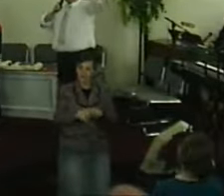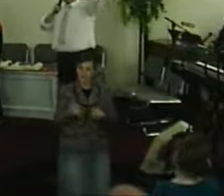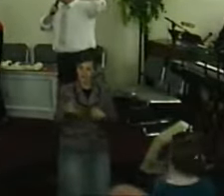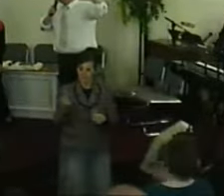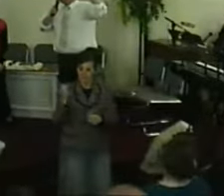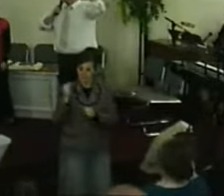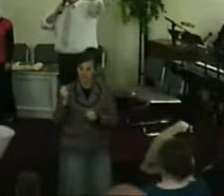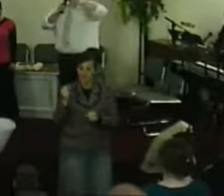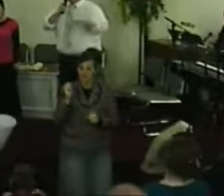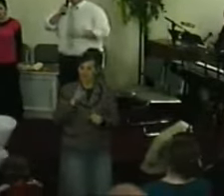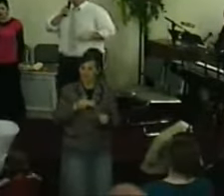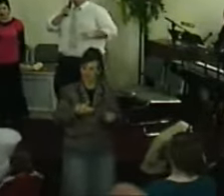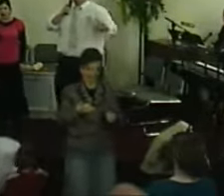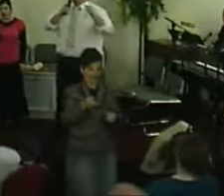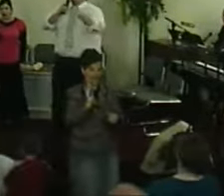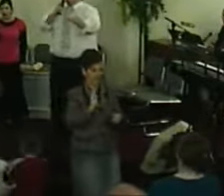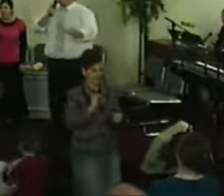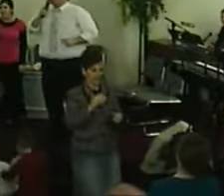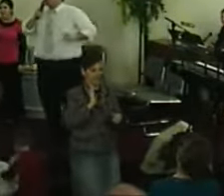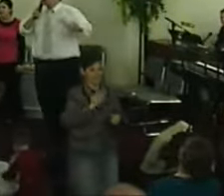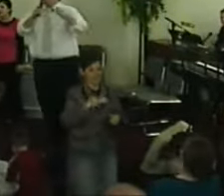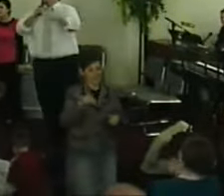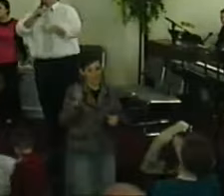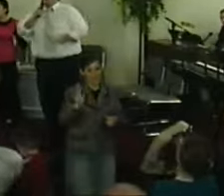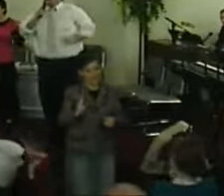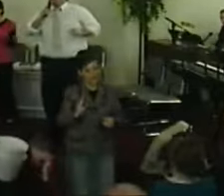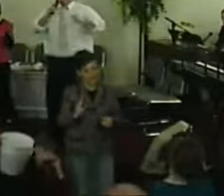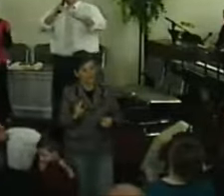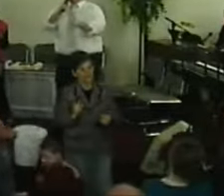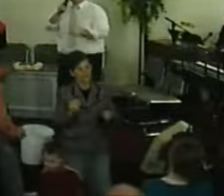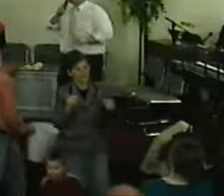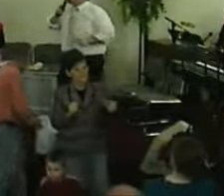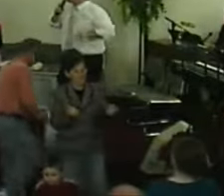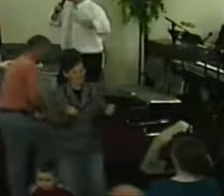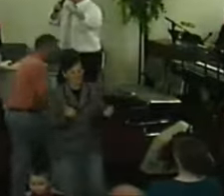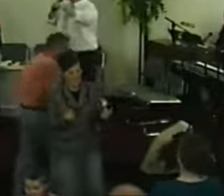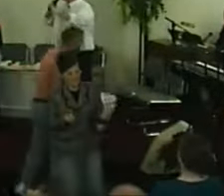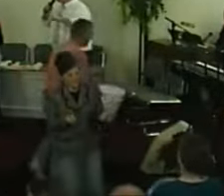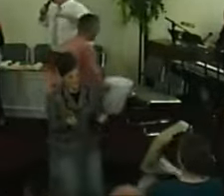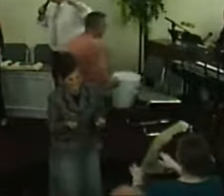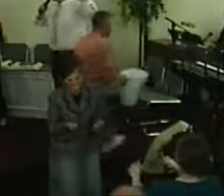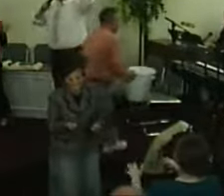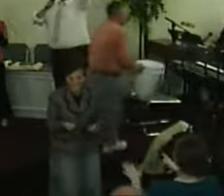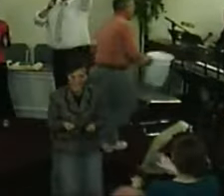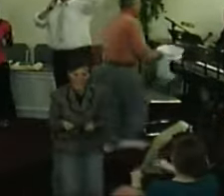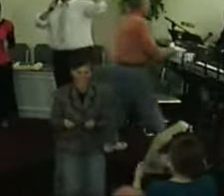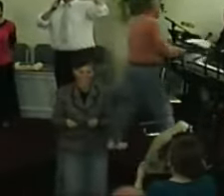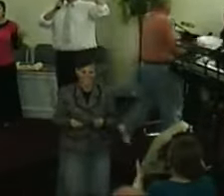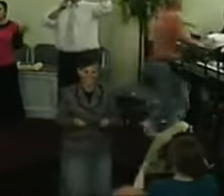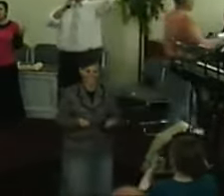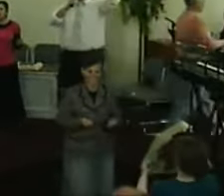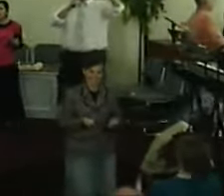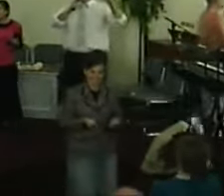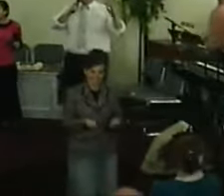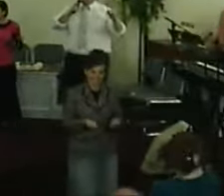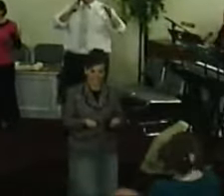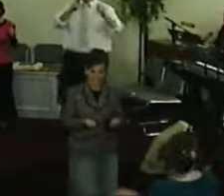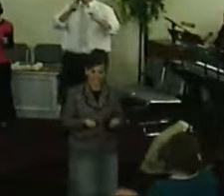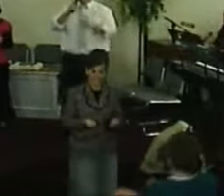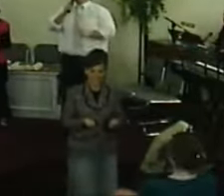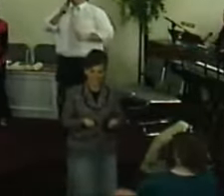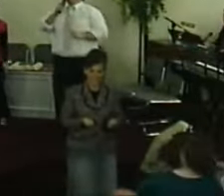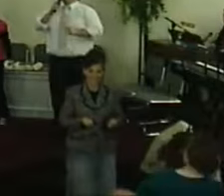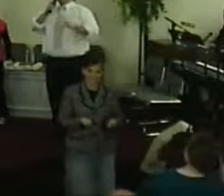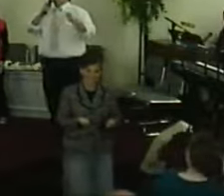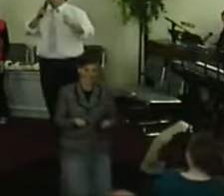God, our God. Our God is greater. Our God is stronger. God, you